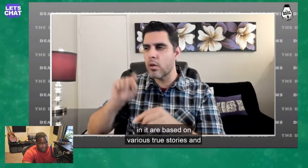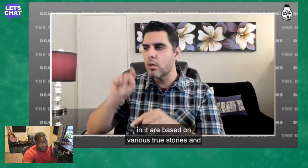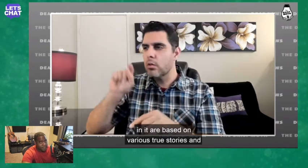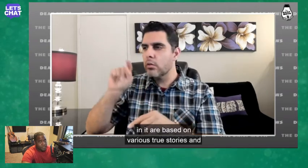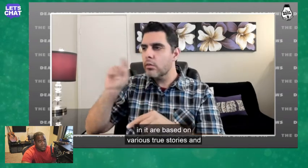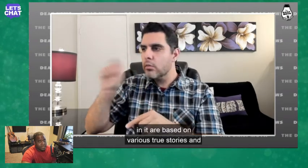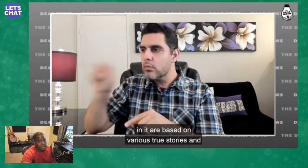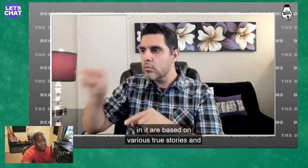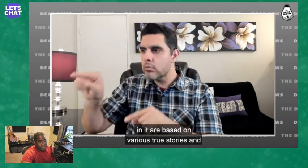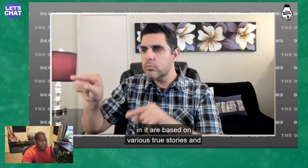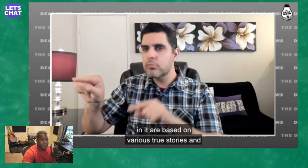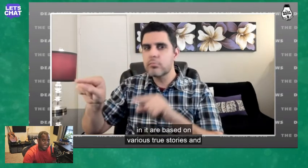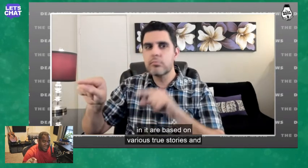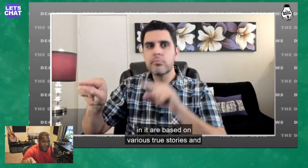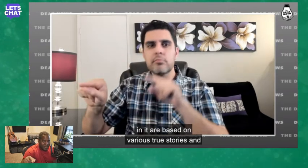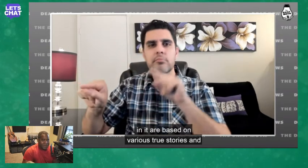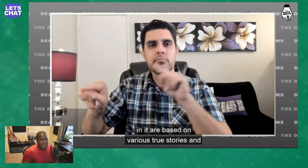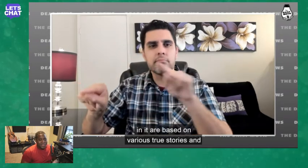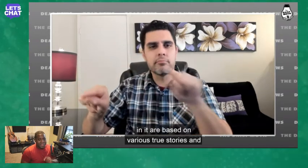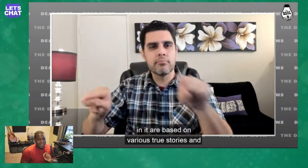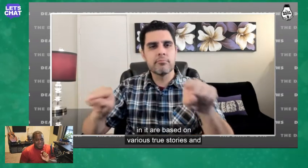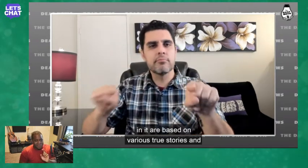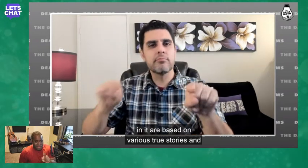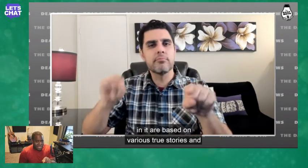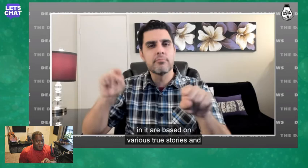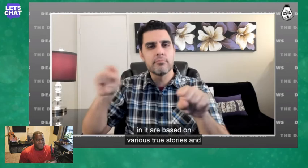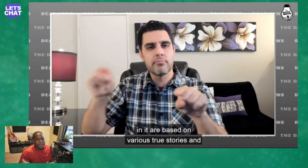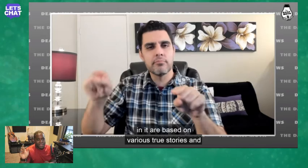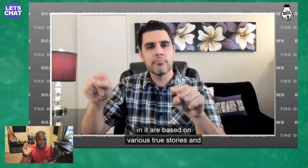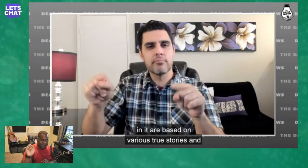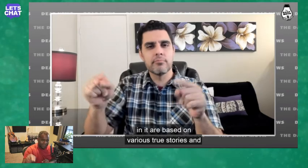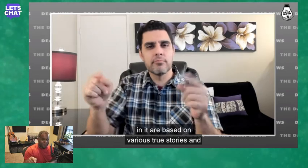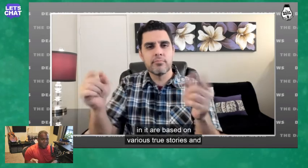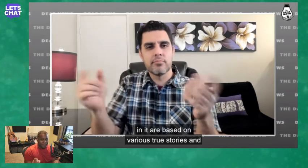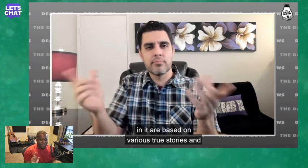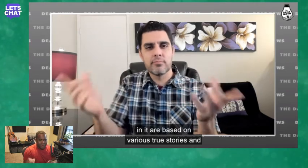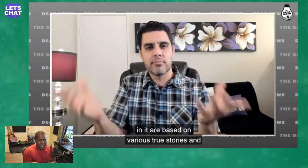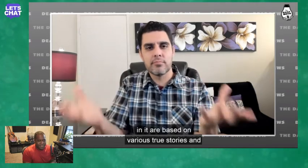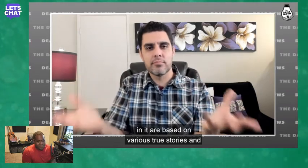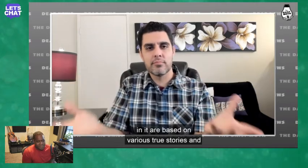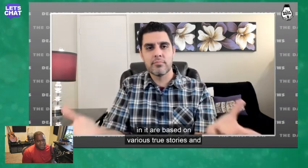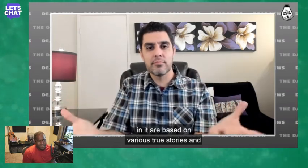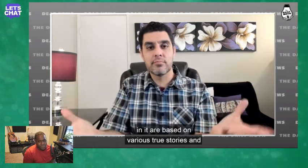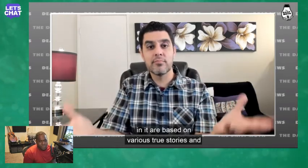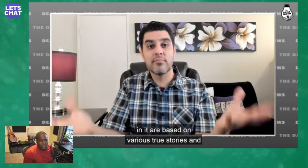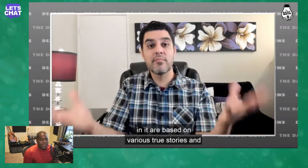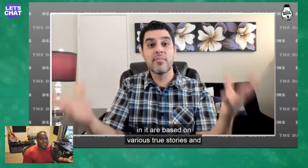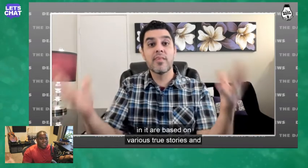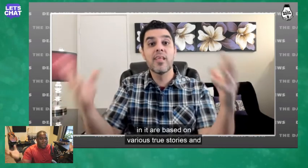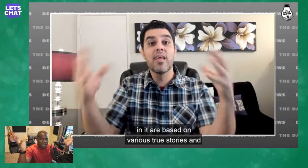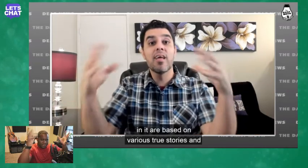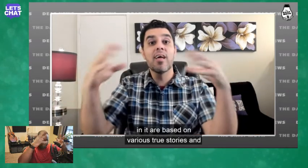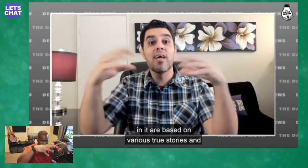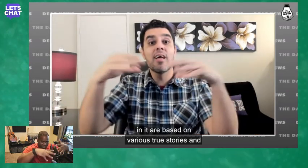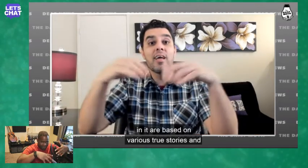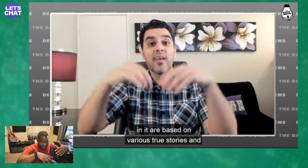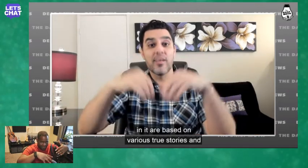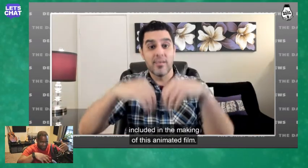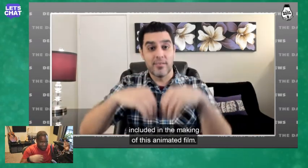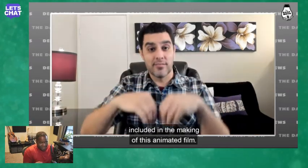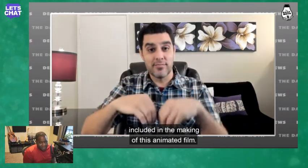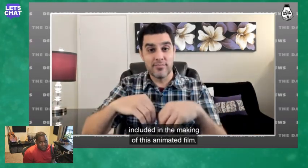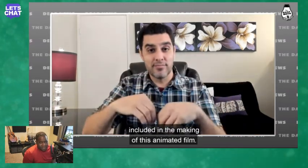stories from here, various. They're from various true stories that all come